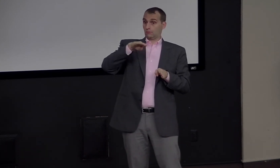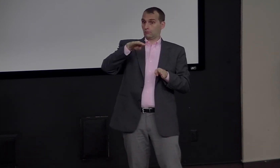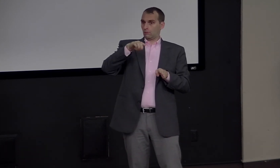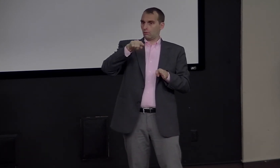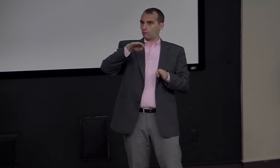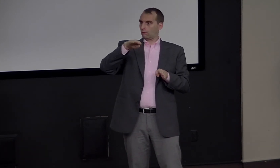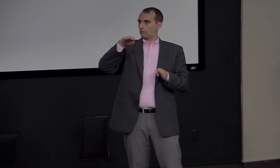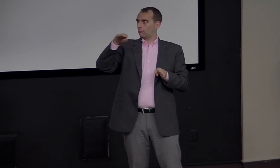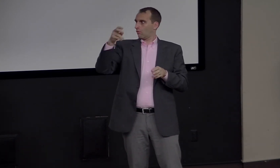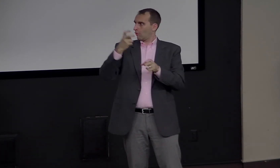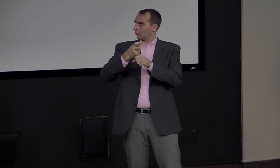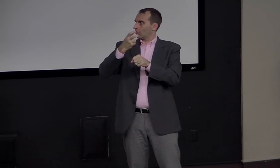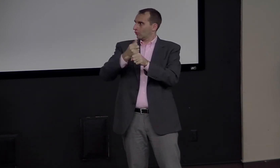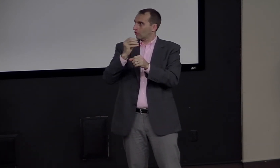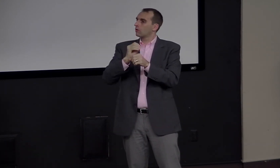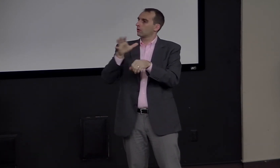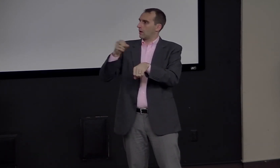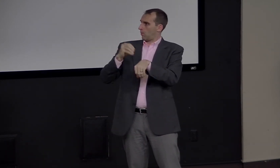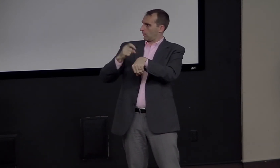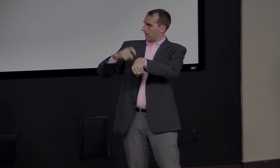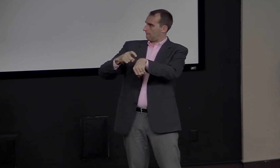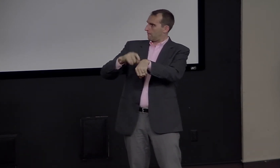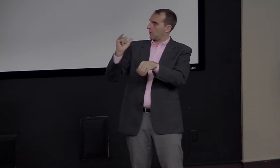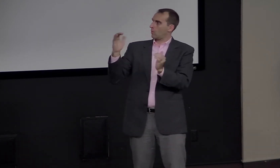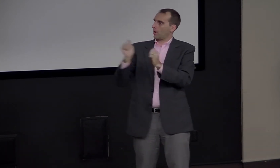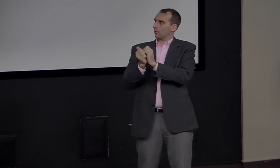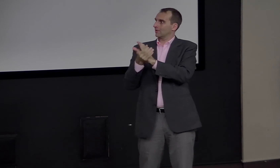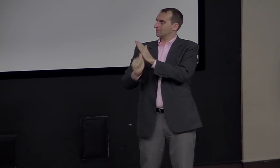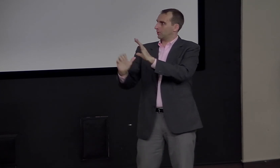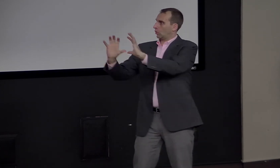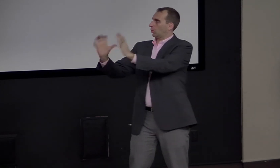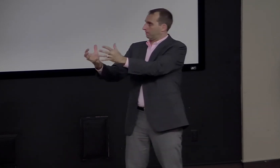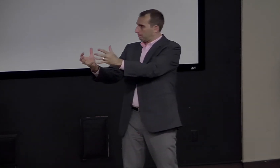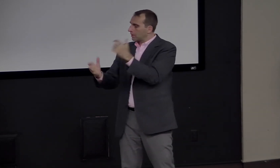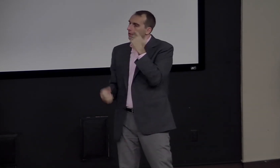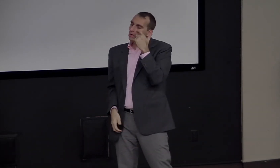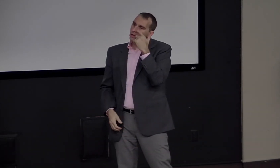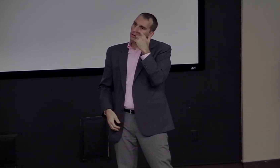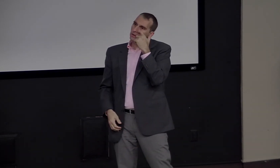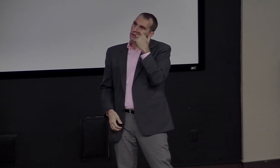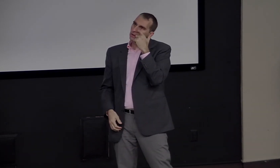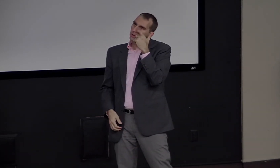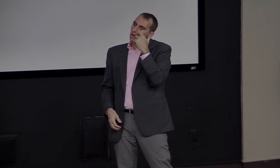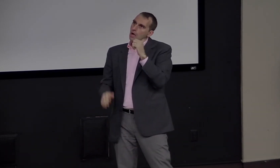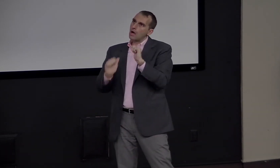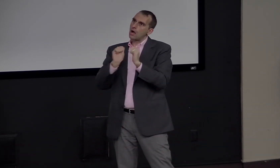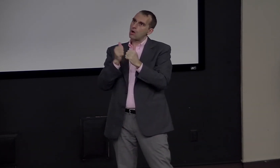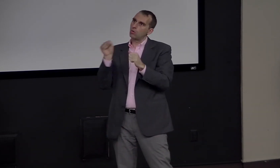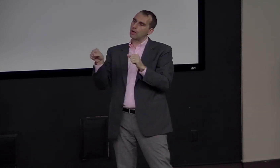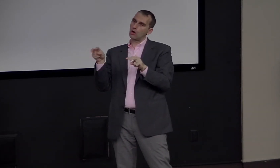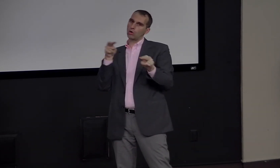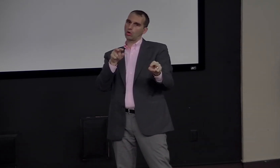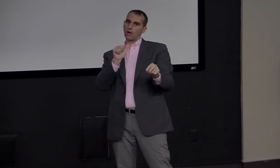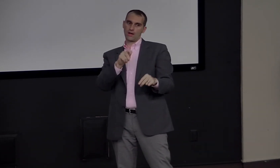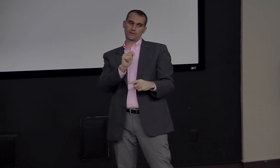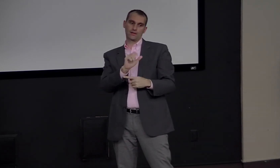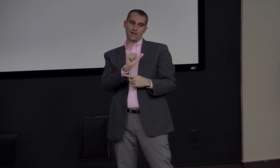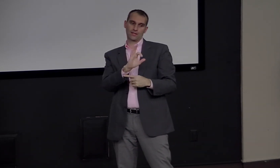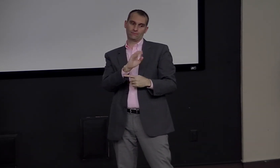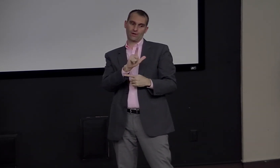get better, but then it's harder and harder to, and it takes more time to improve, as we've seen in this expert group. If you look